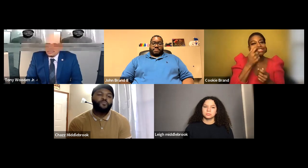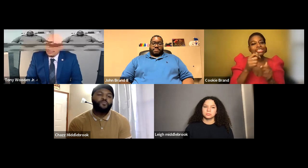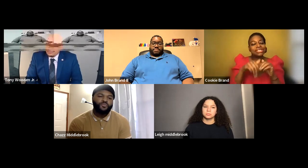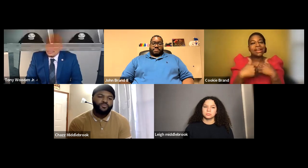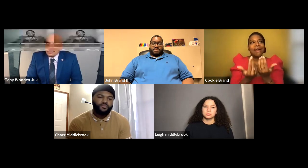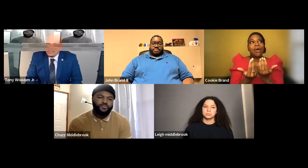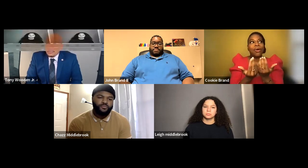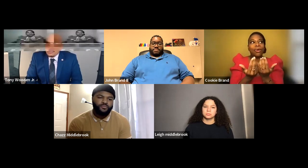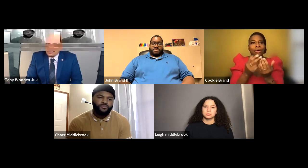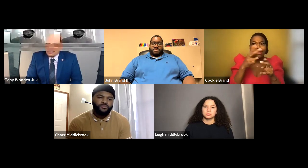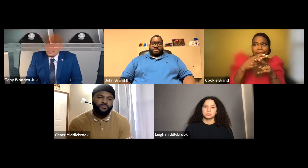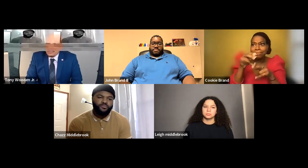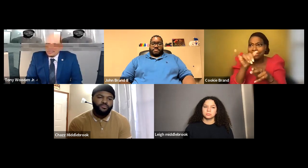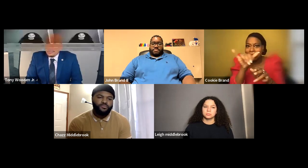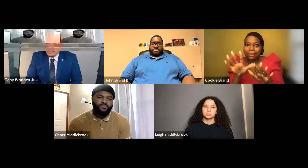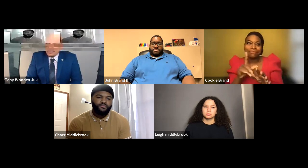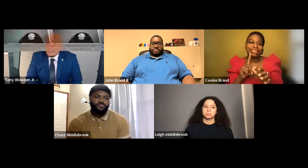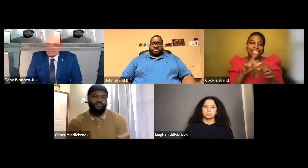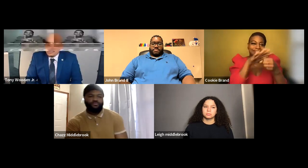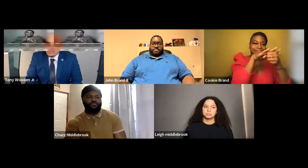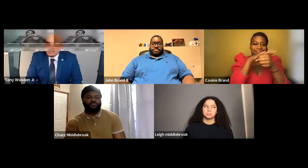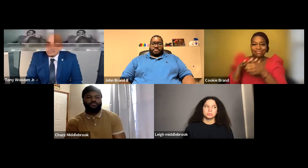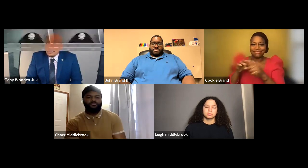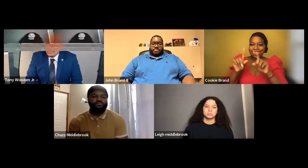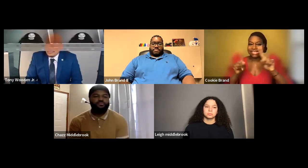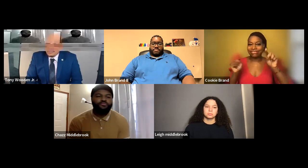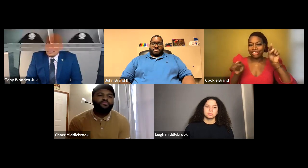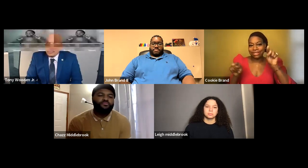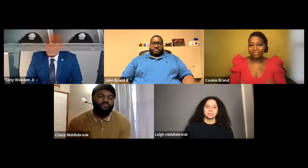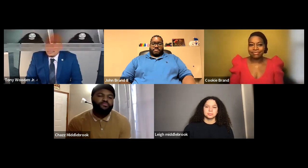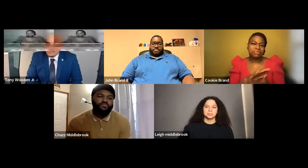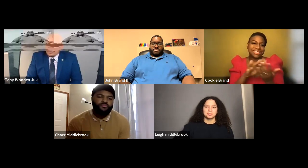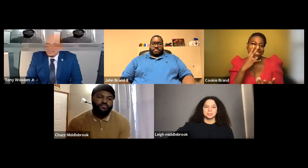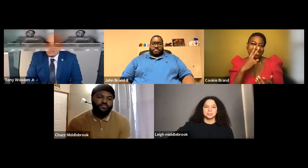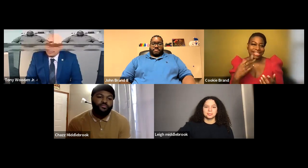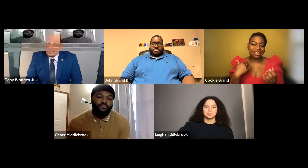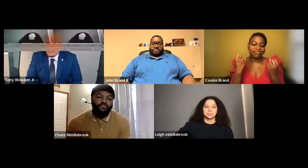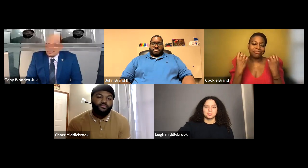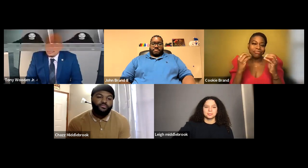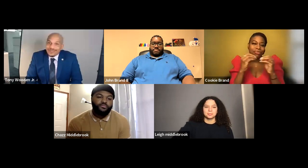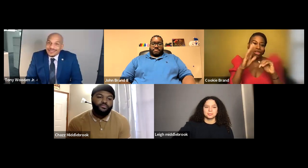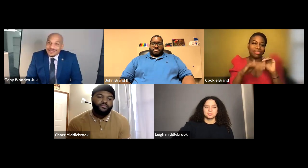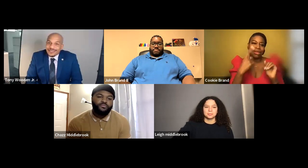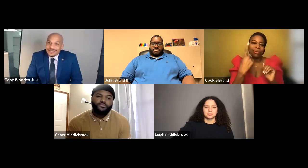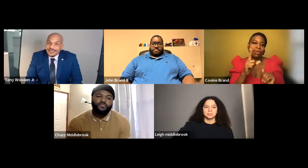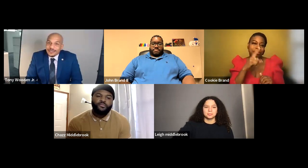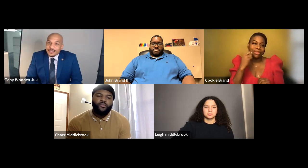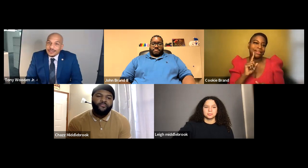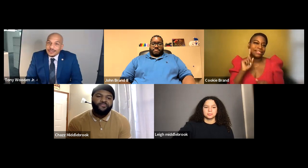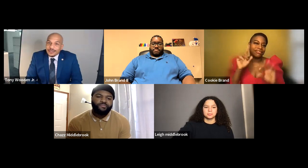regional signs and the locations that we have. We think about that and how different locations have different kind of